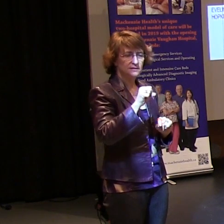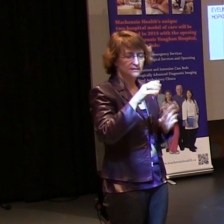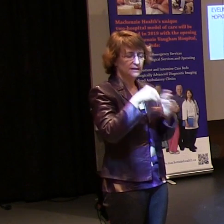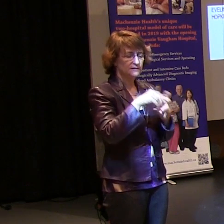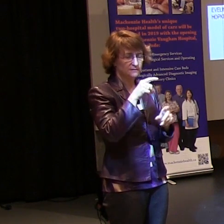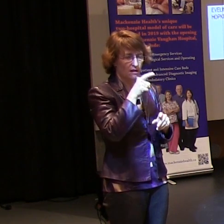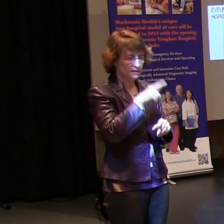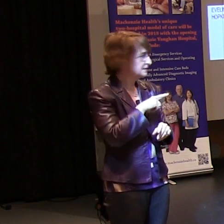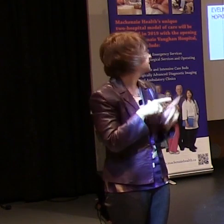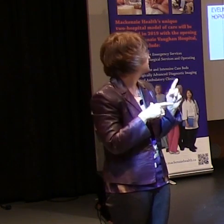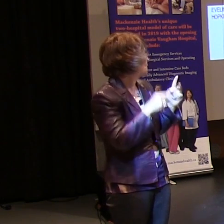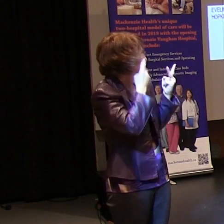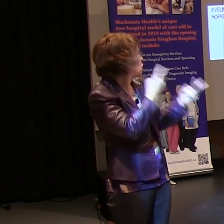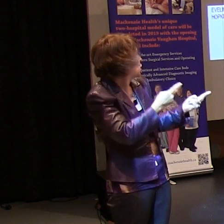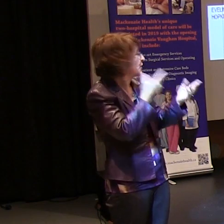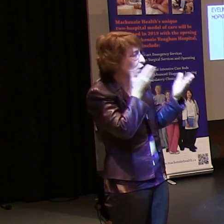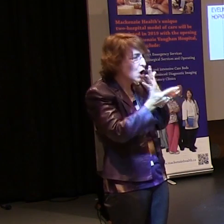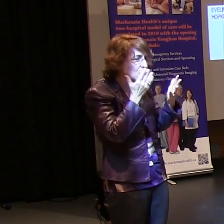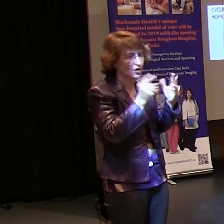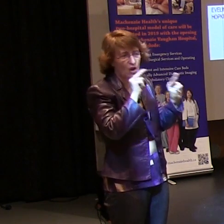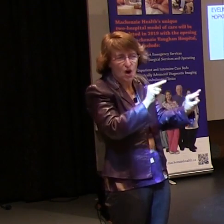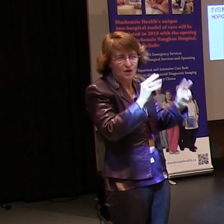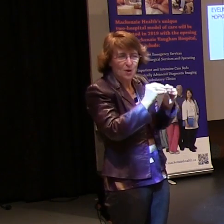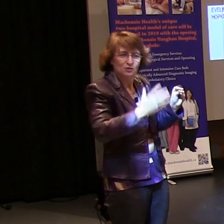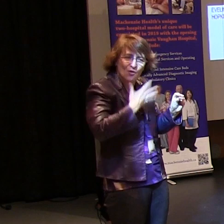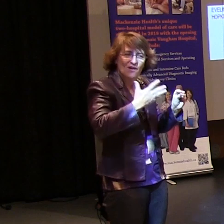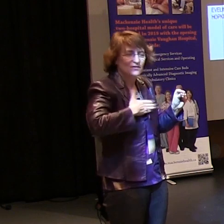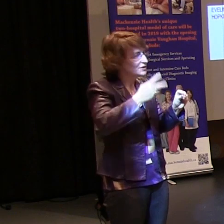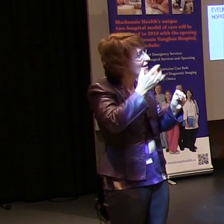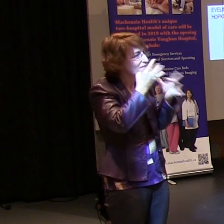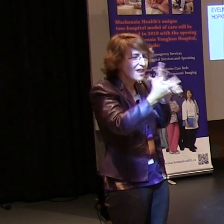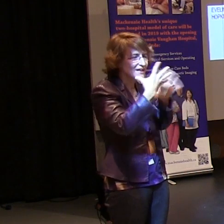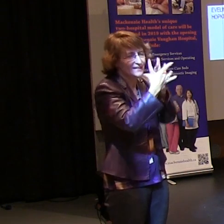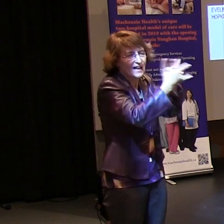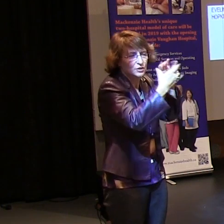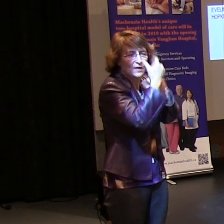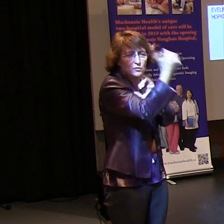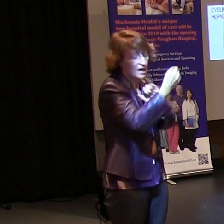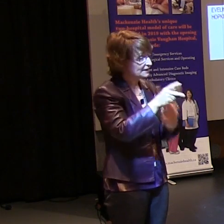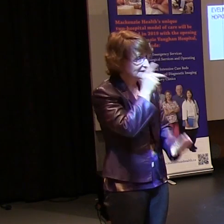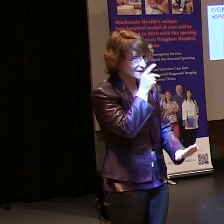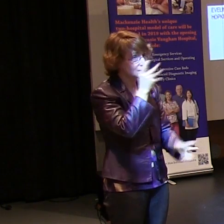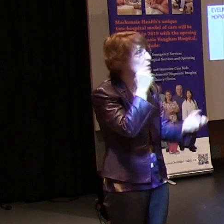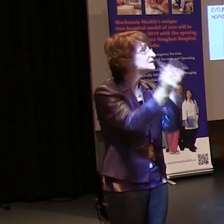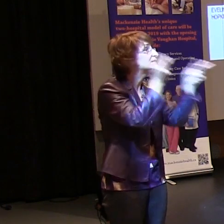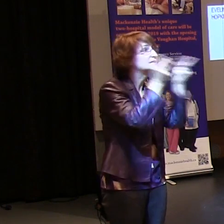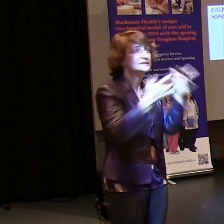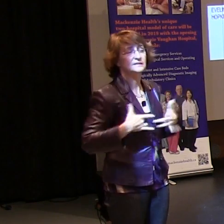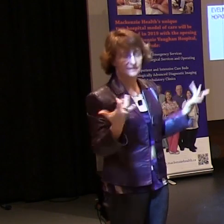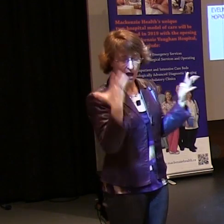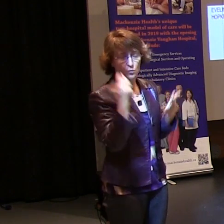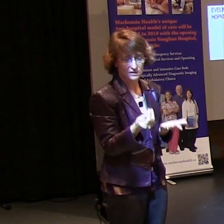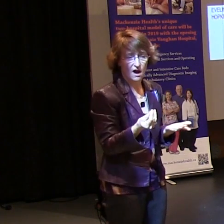have to say anything. Look on the coloring, look on the joyful, look on the light, look on the connection outside. Kids want to see what's going